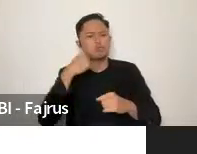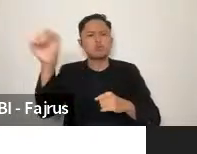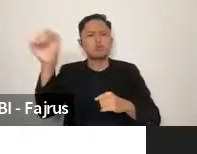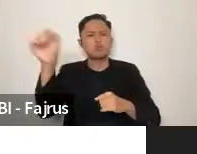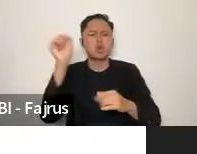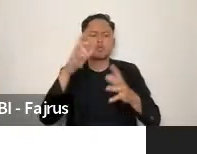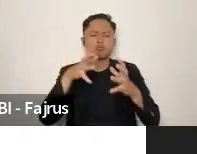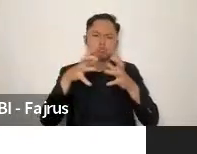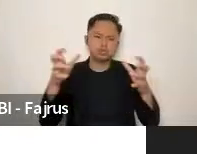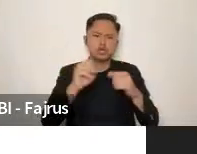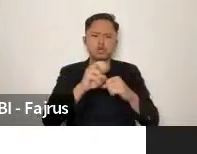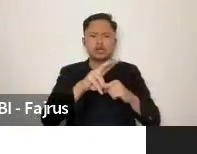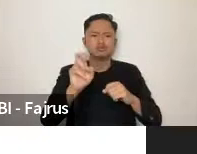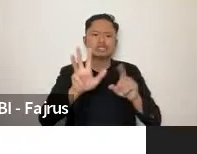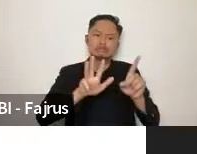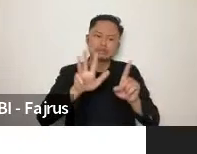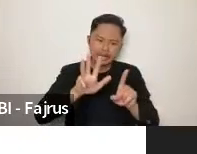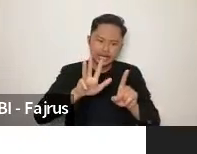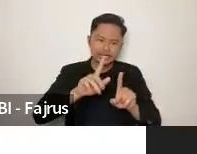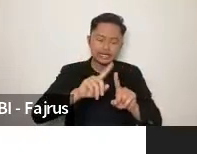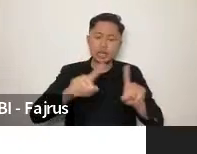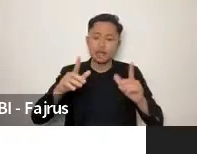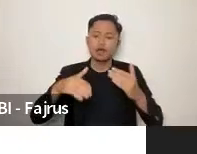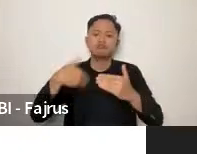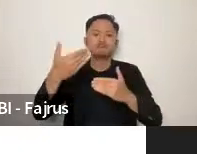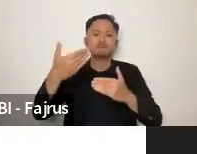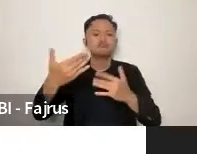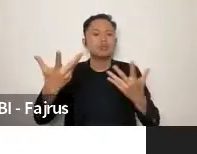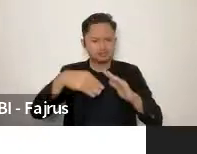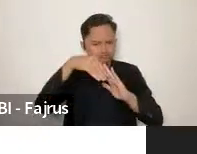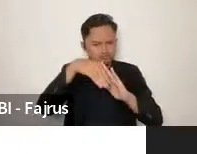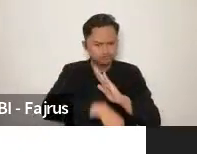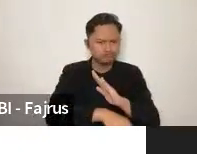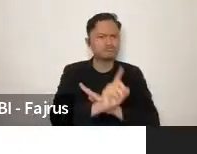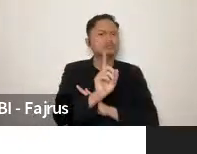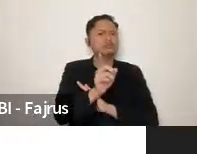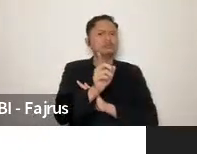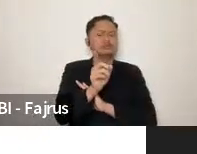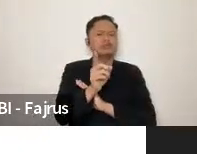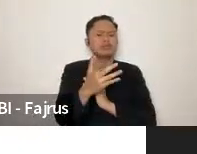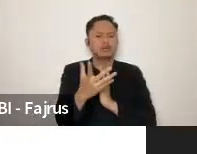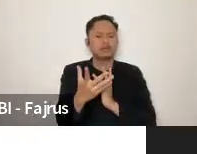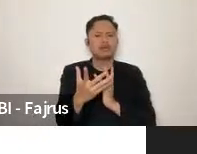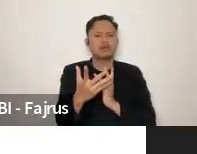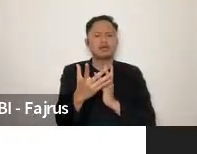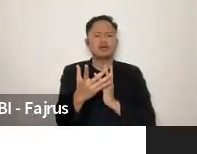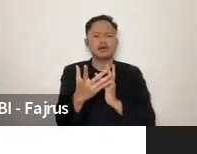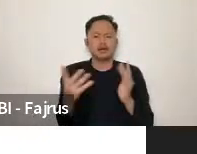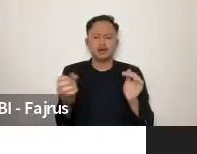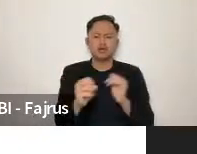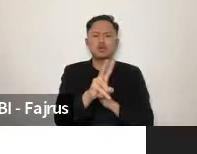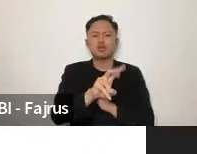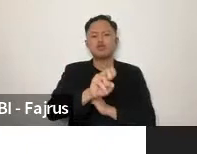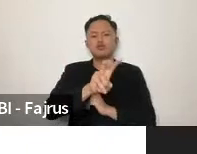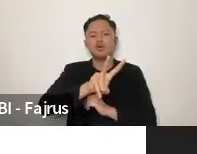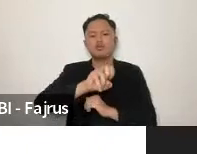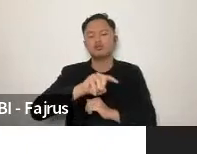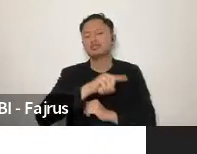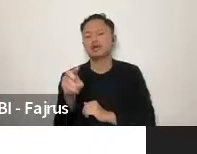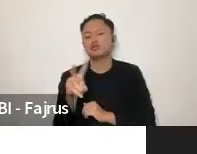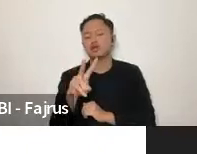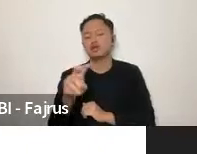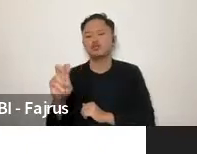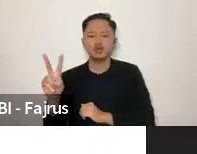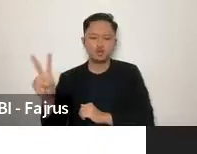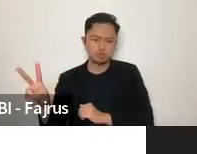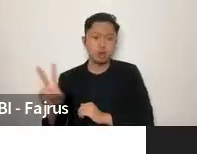generally see increase across from 2020, 2021, 2022. The harassment one on there is the